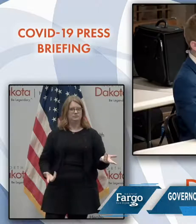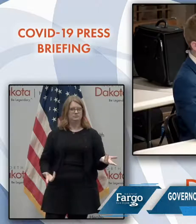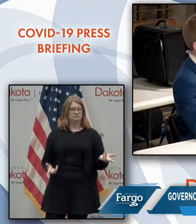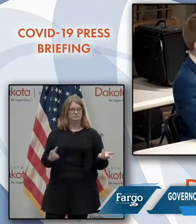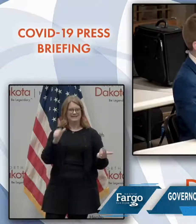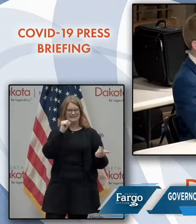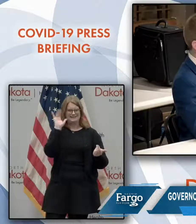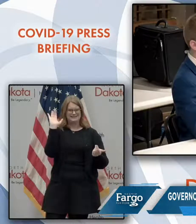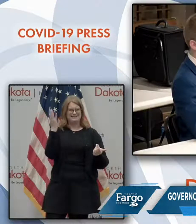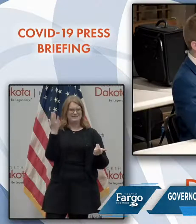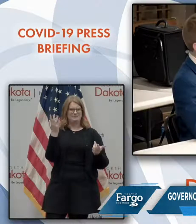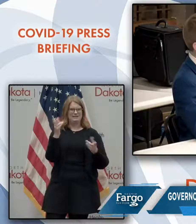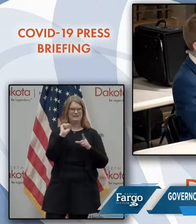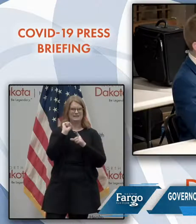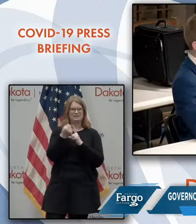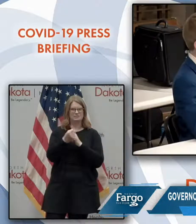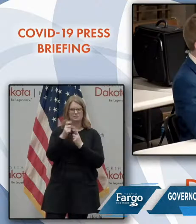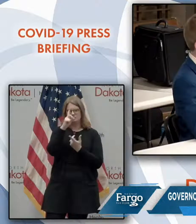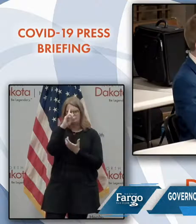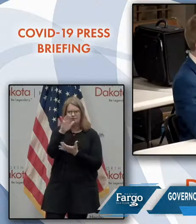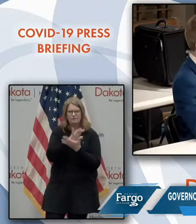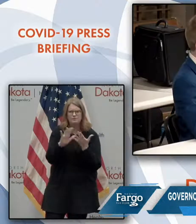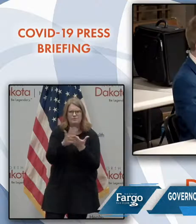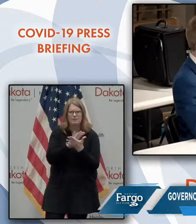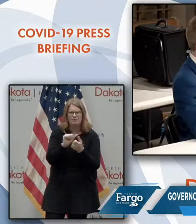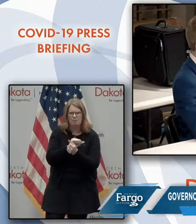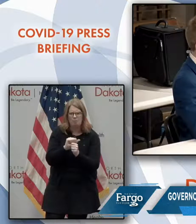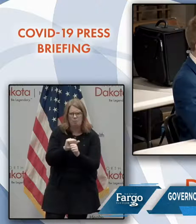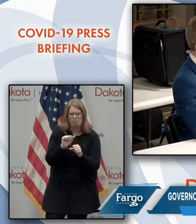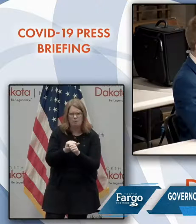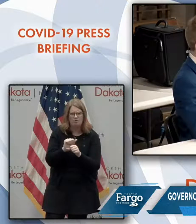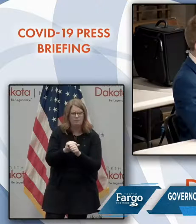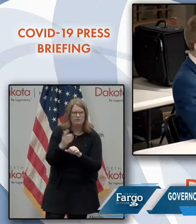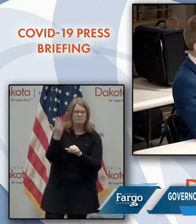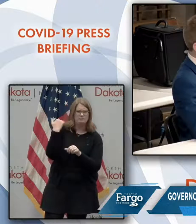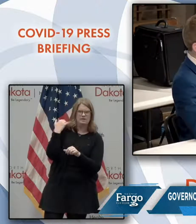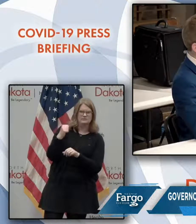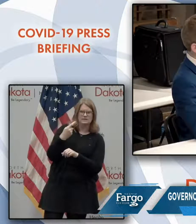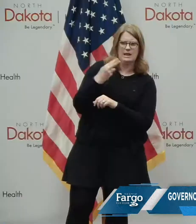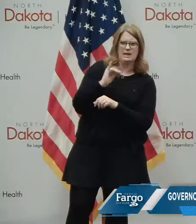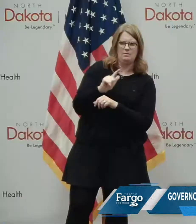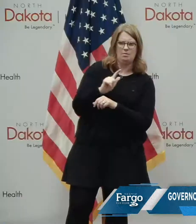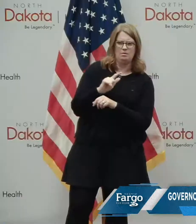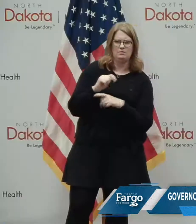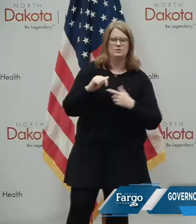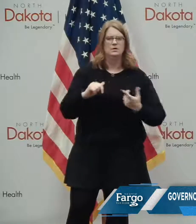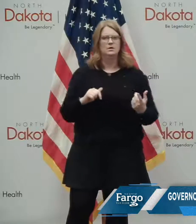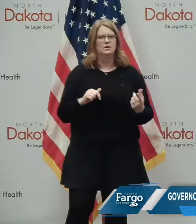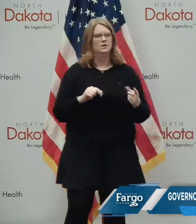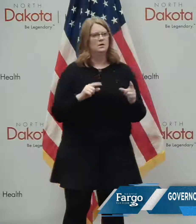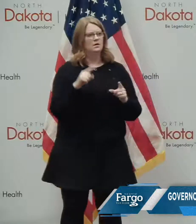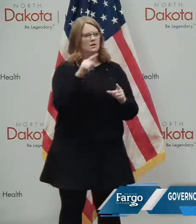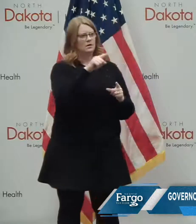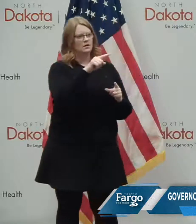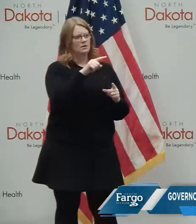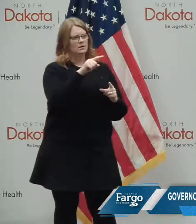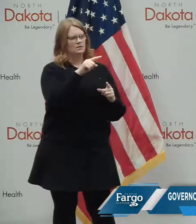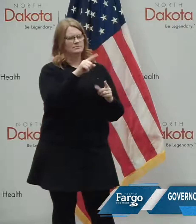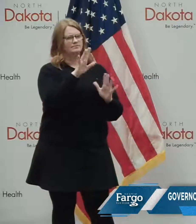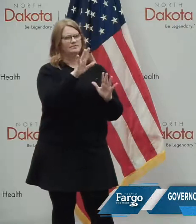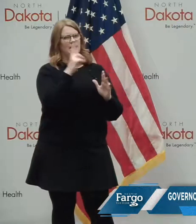was purely just confusion over paperwork from April. Well, Jacob, I think you're conflating a couple